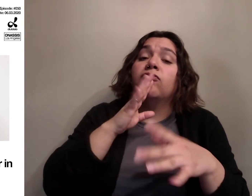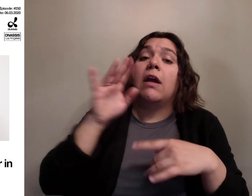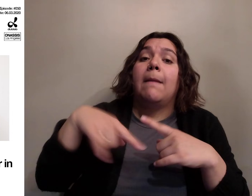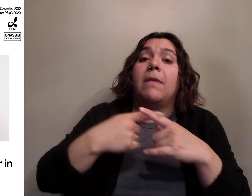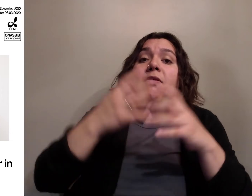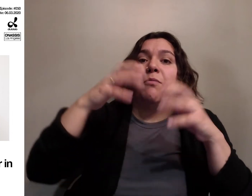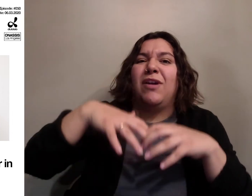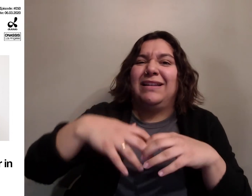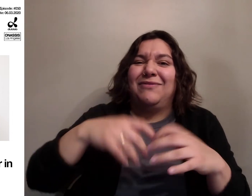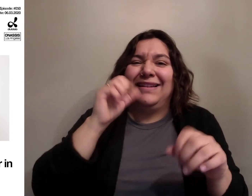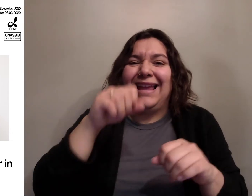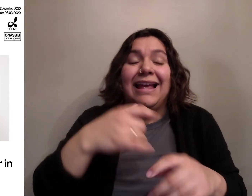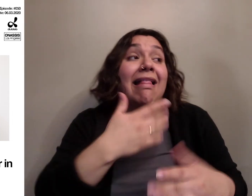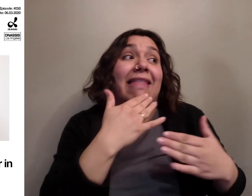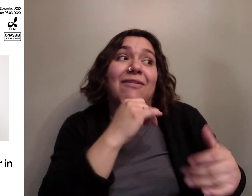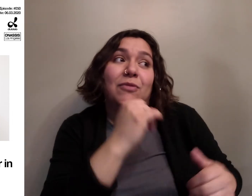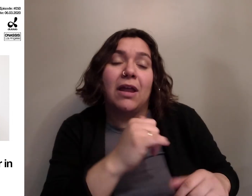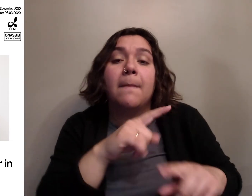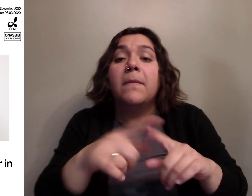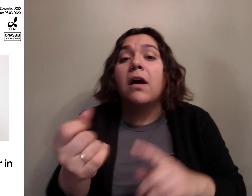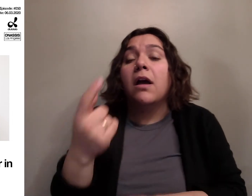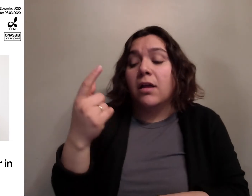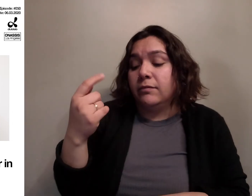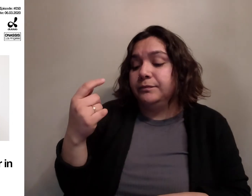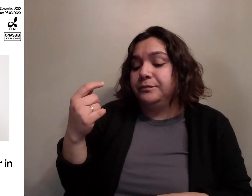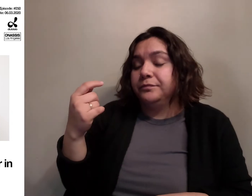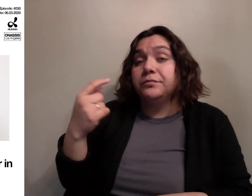all the breakdowns of the length. Thankfully, we're not.